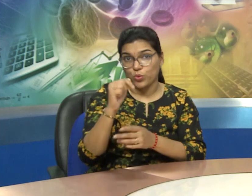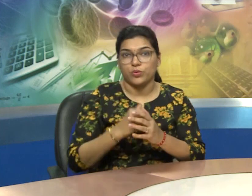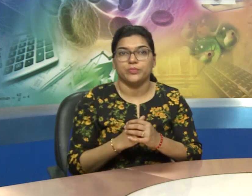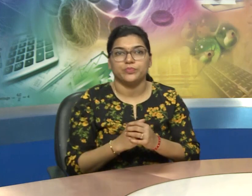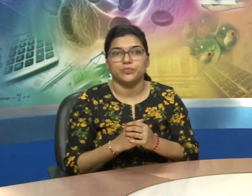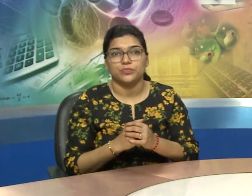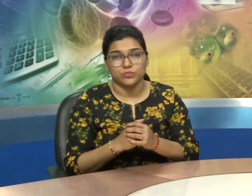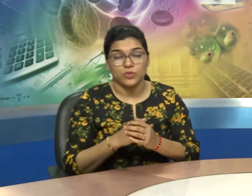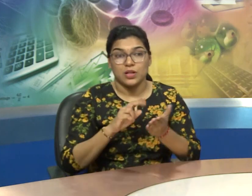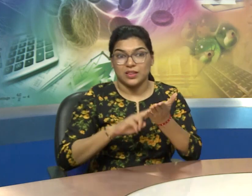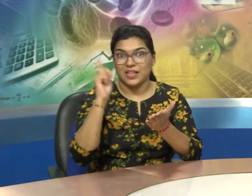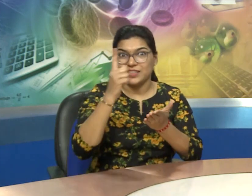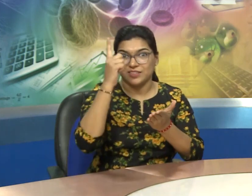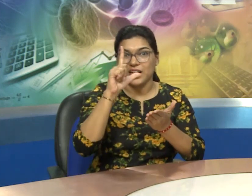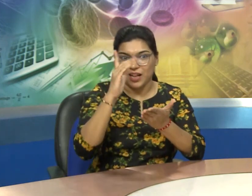The second point explains